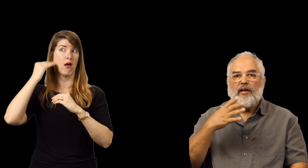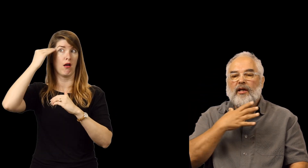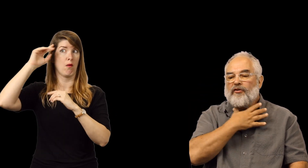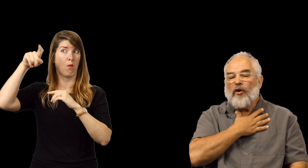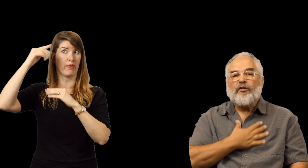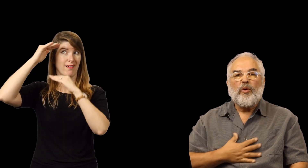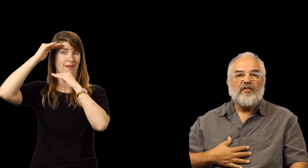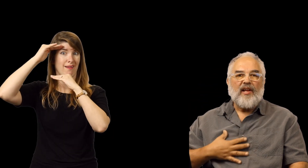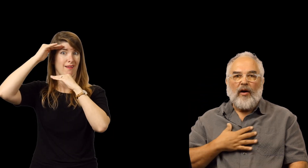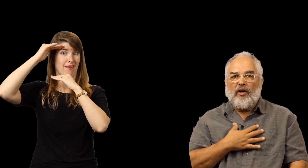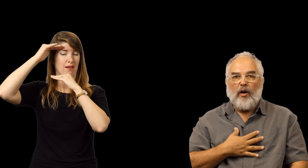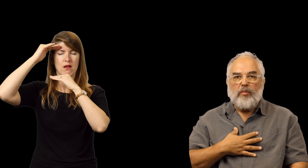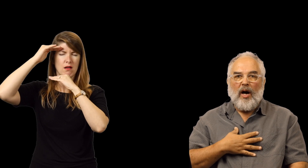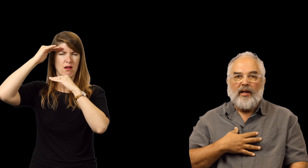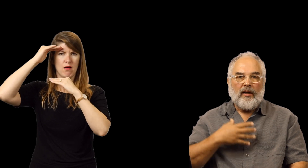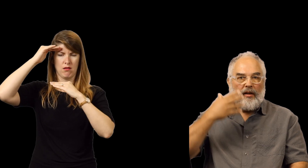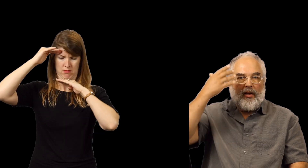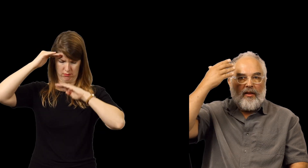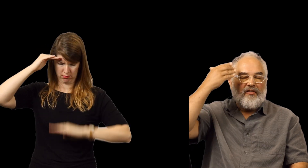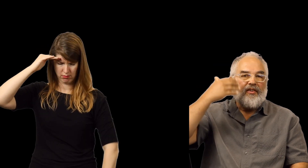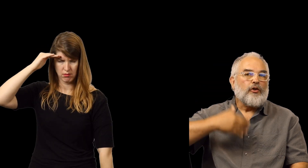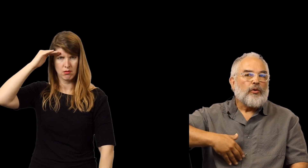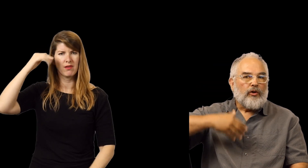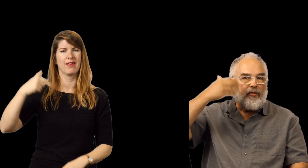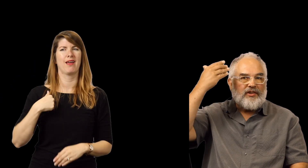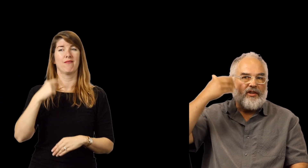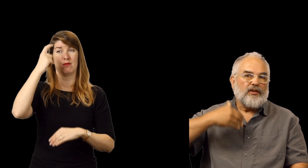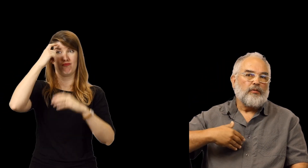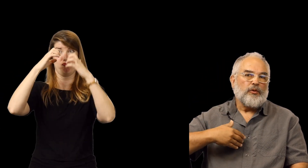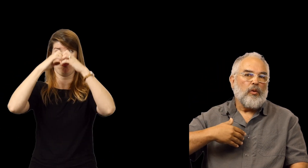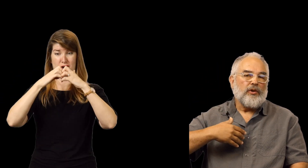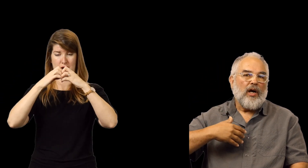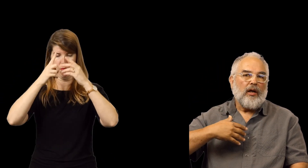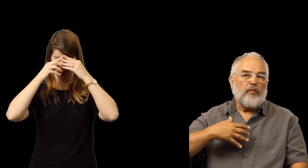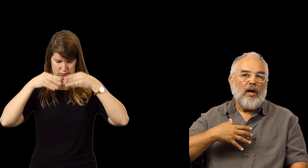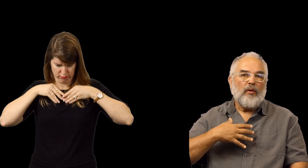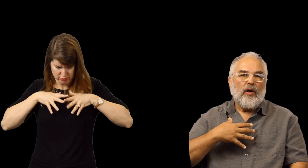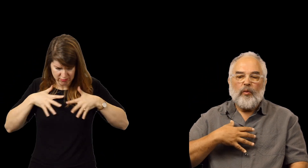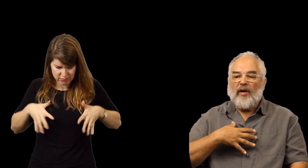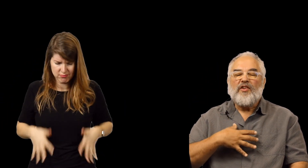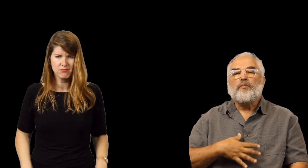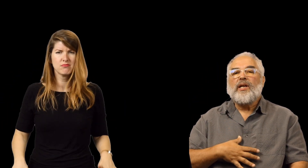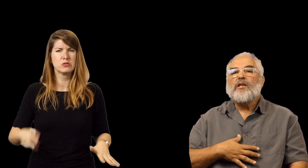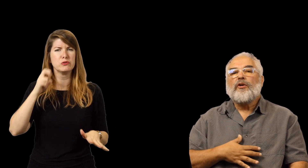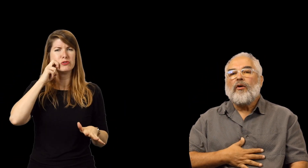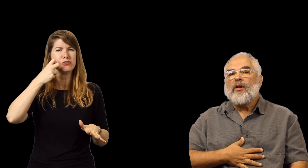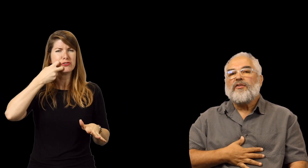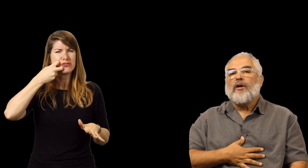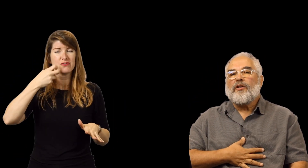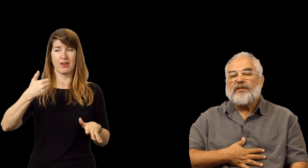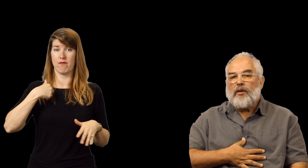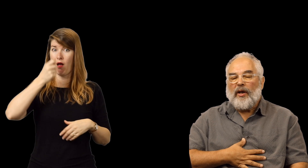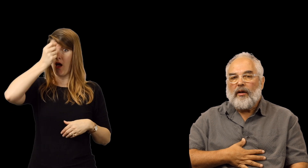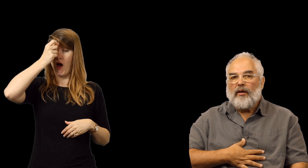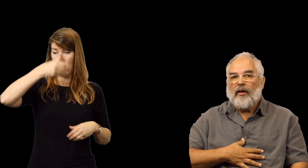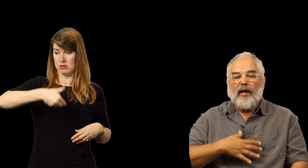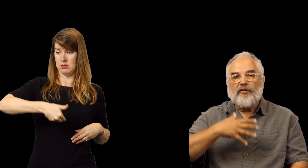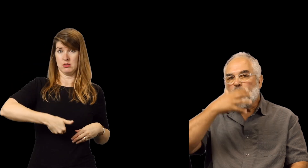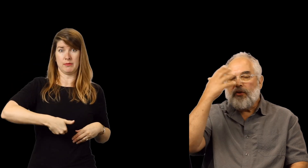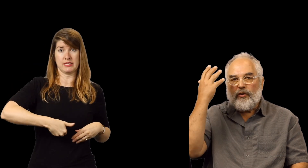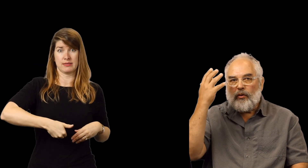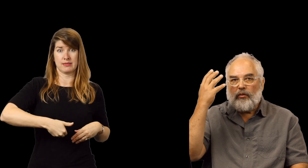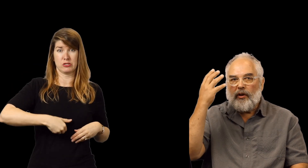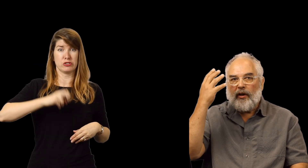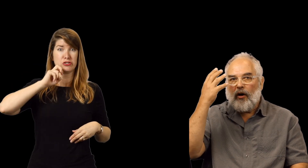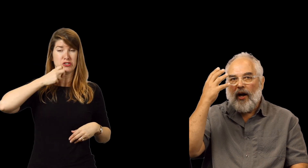head. It's also what's down in our body. The central nervous system is what we're talking about. We have as many neurons in our stomach